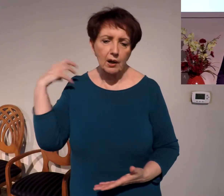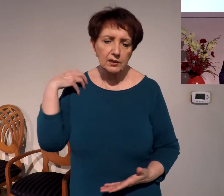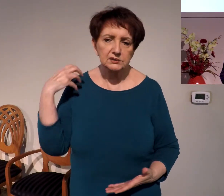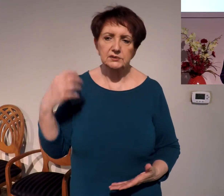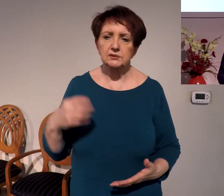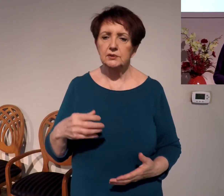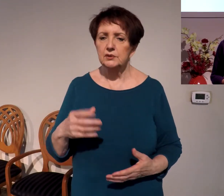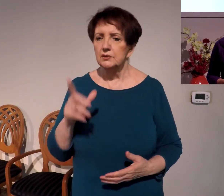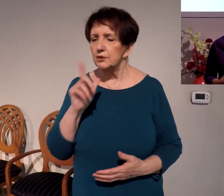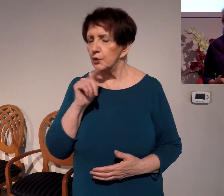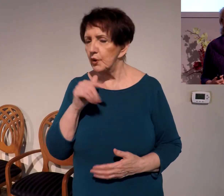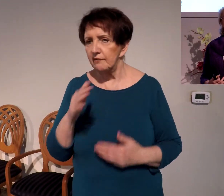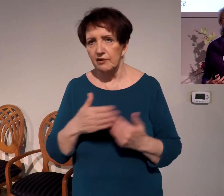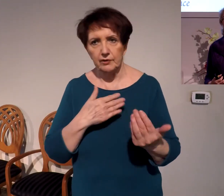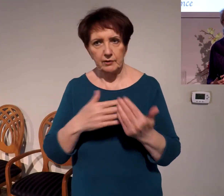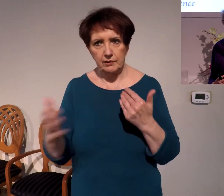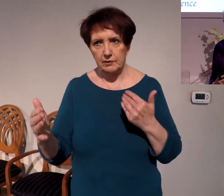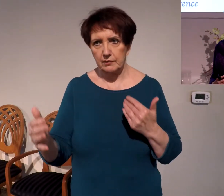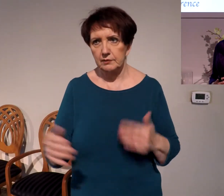general.